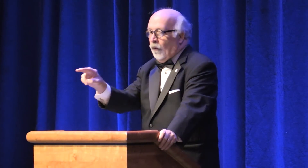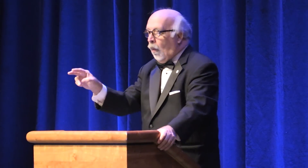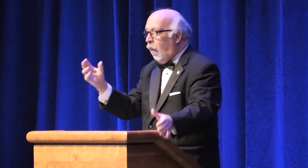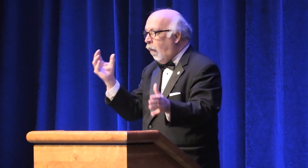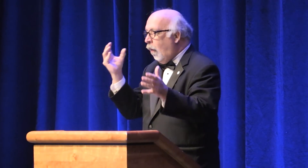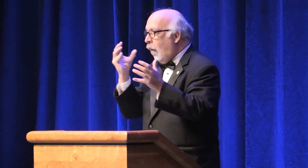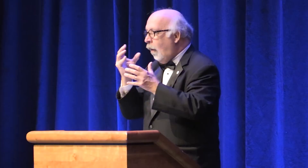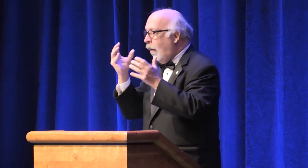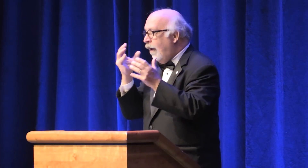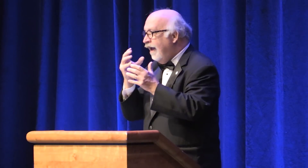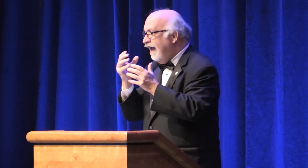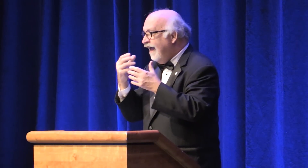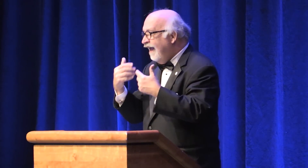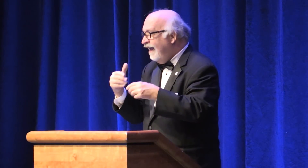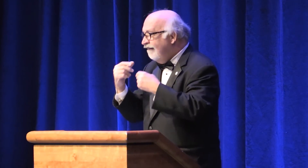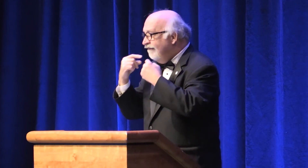up in front of the group,